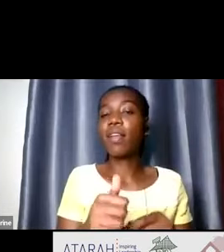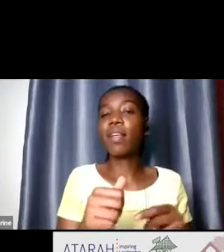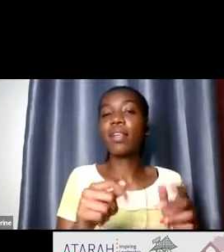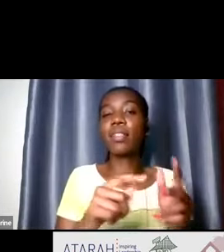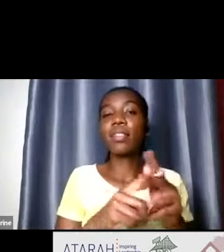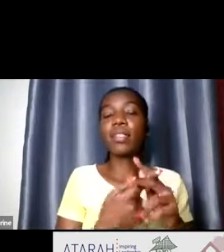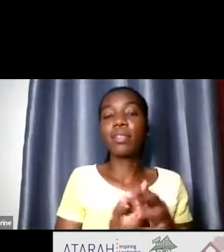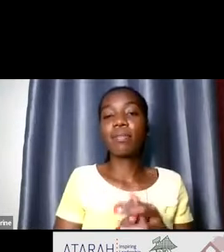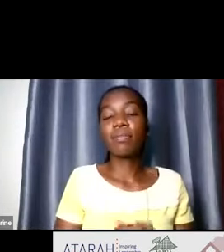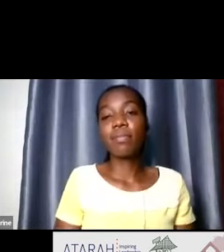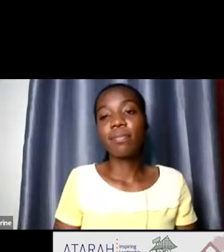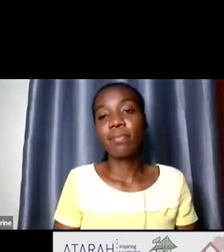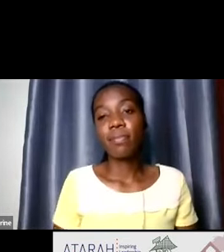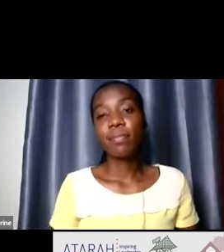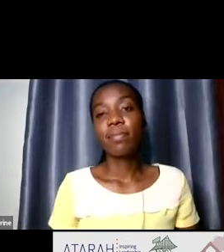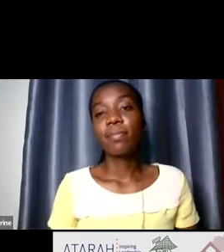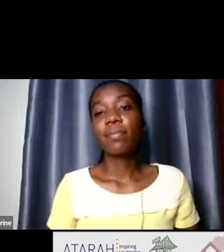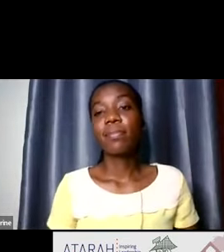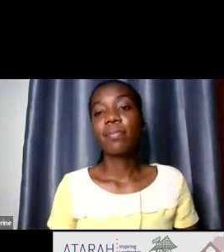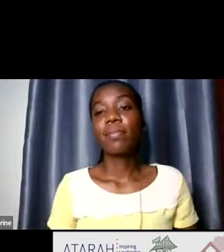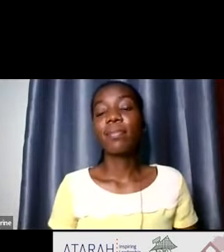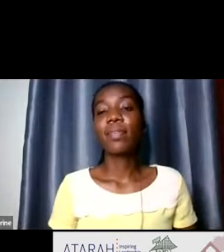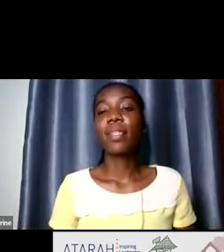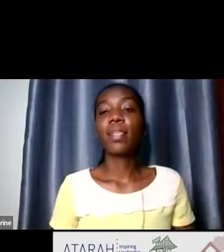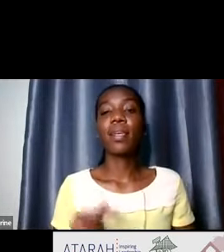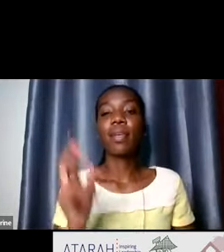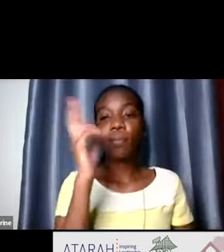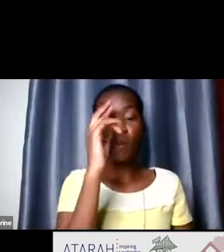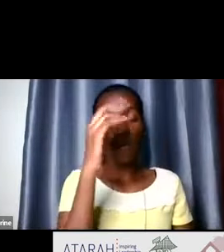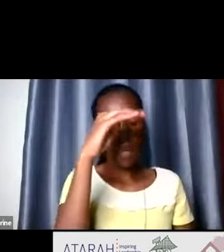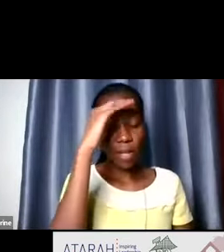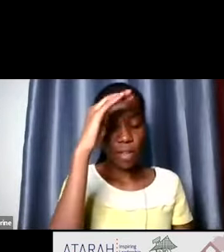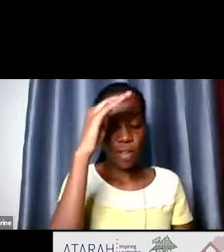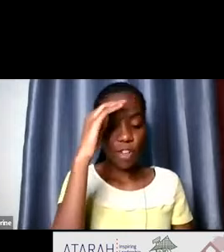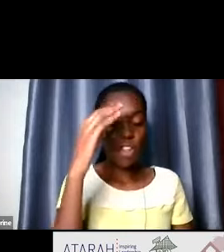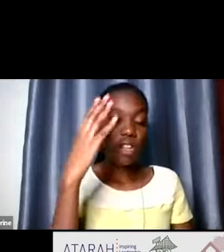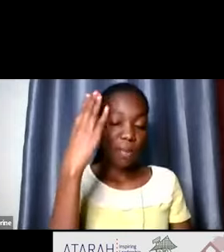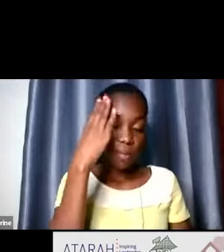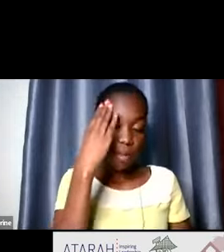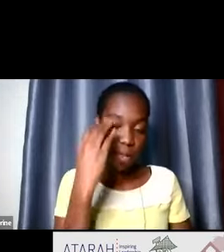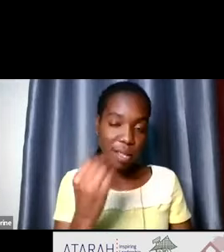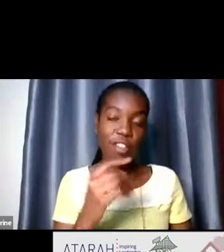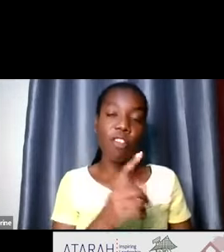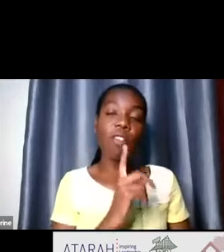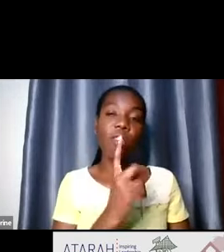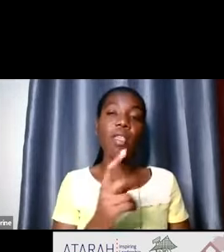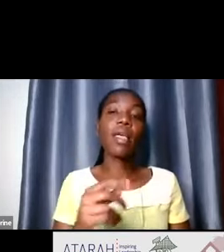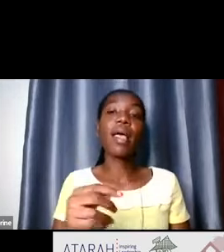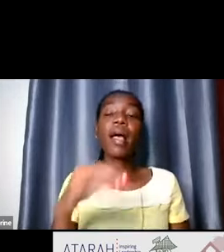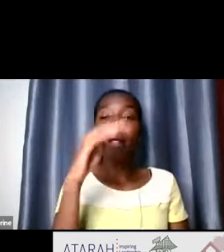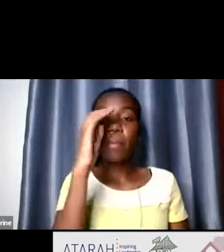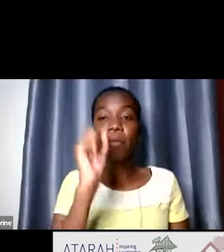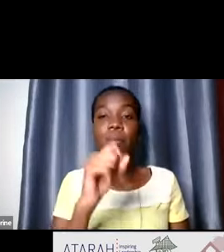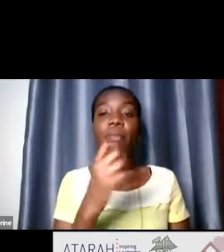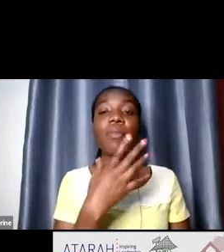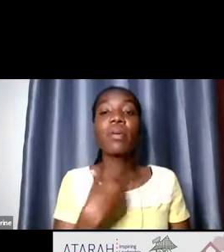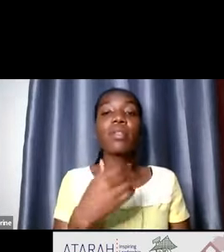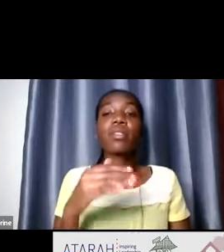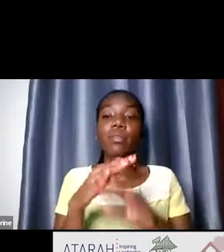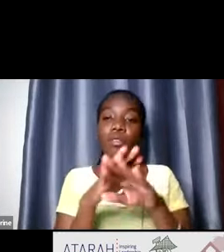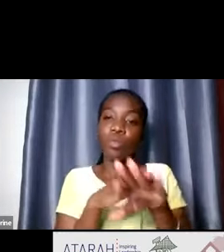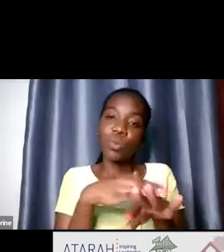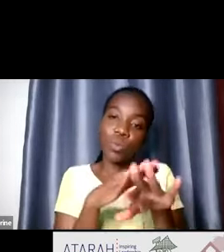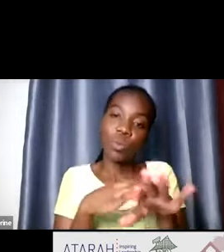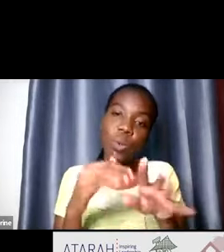in action. So they take, remember, alcohol is a depressant. So for sure, alcohol will want to slow down the